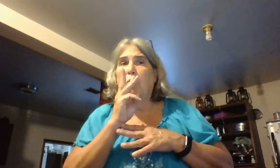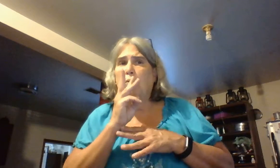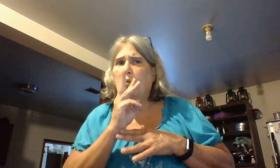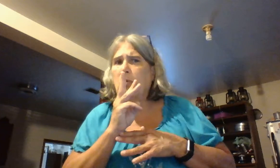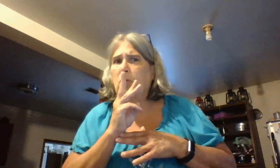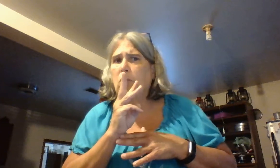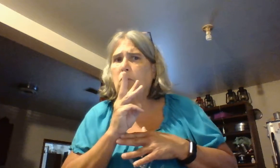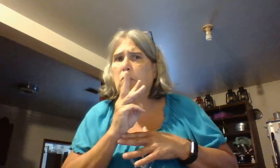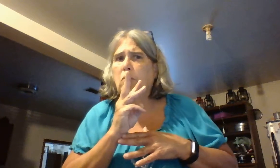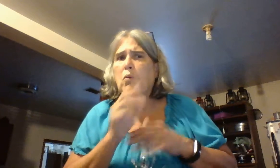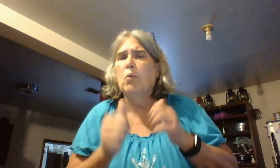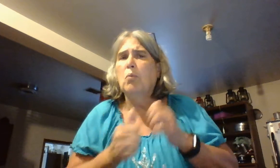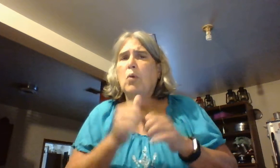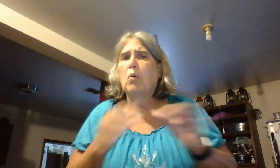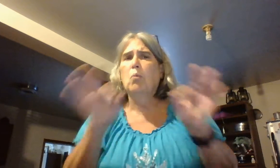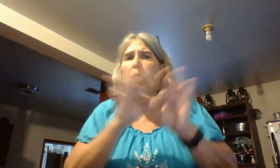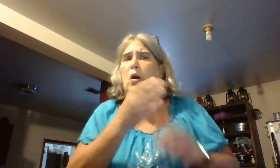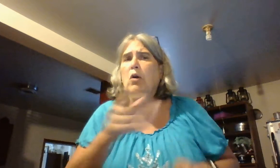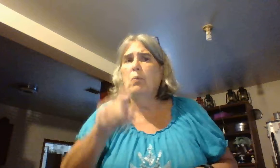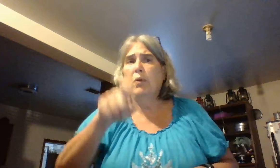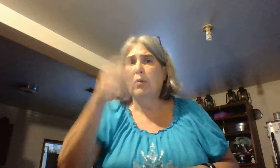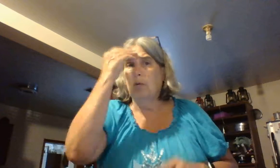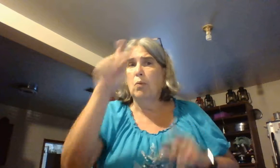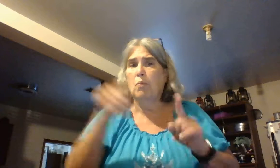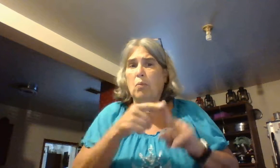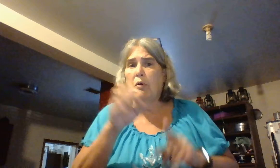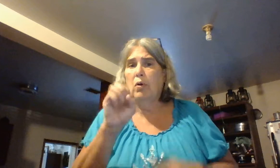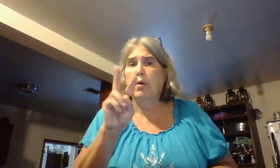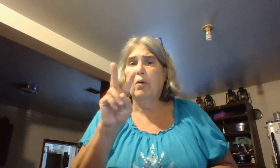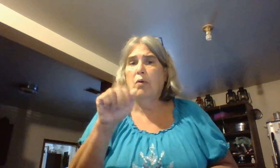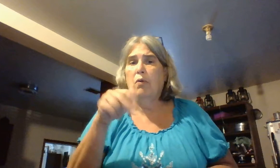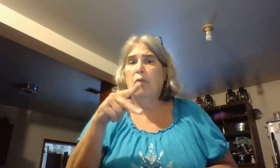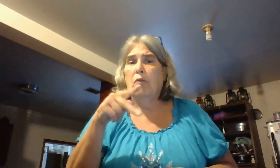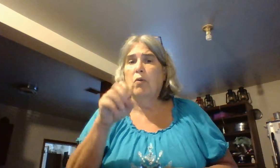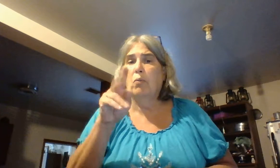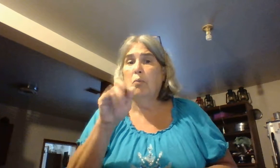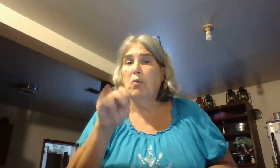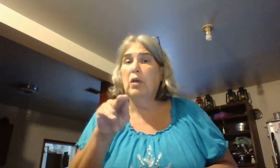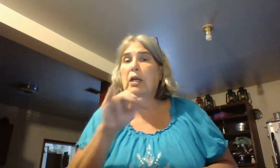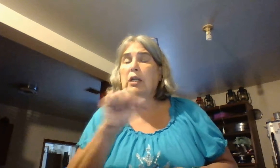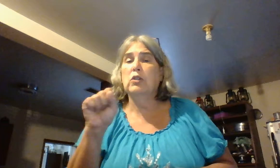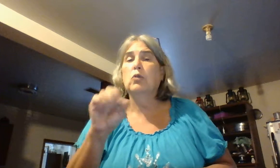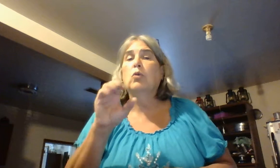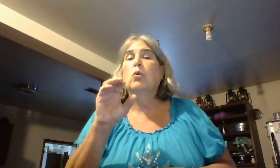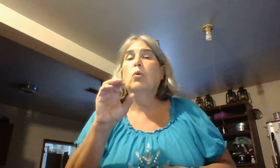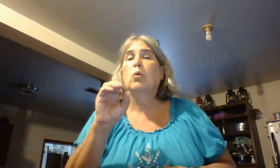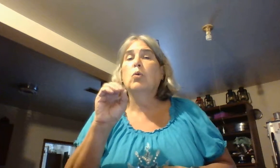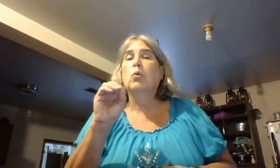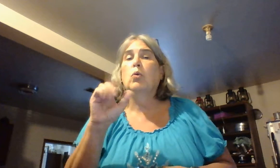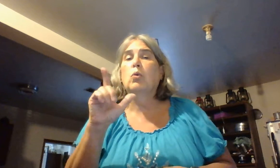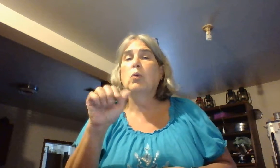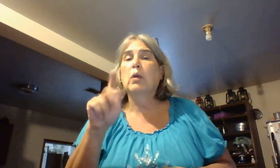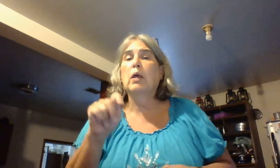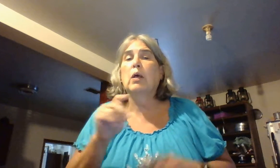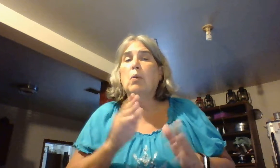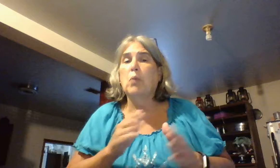the most important thing you need to know about evaporation is it's a cooling process. And we're going to do a little mini lab over